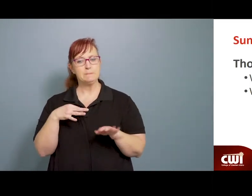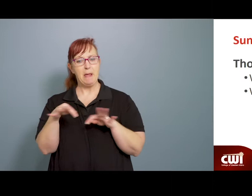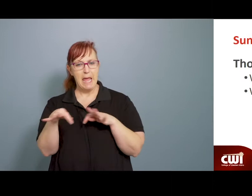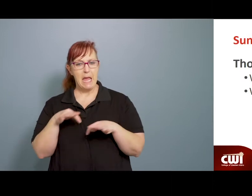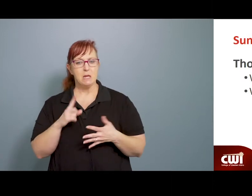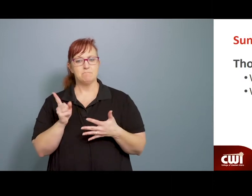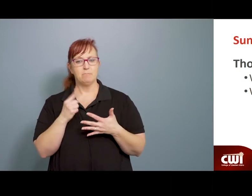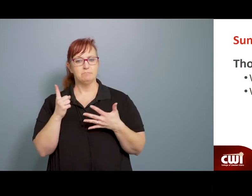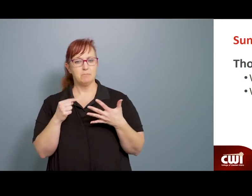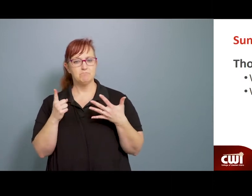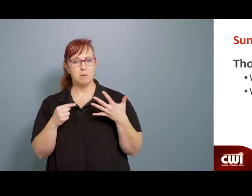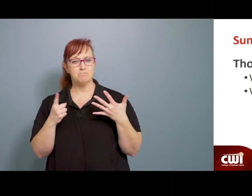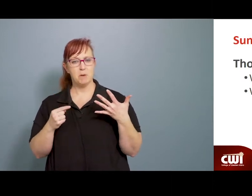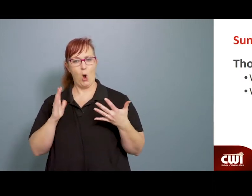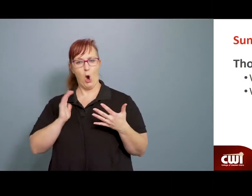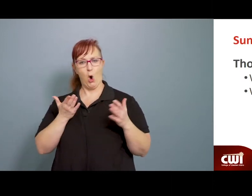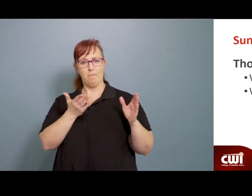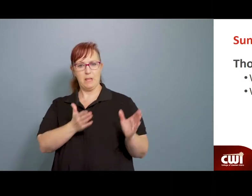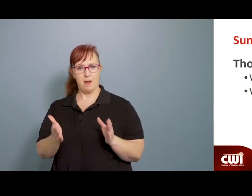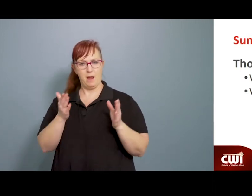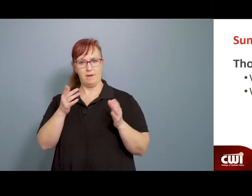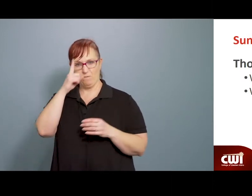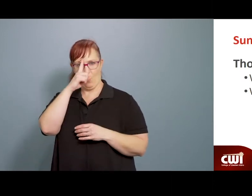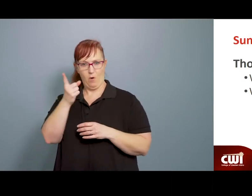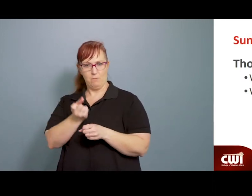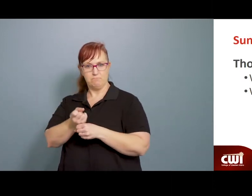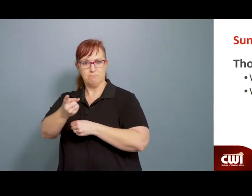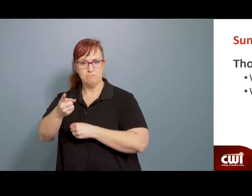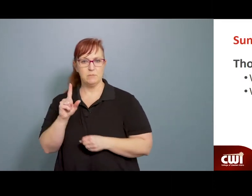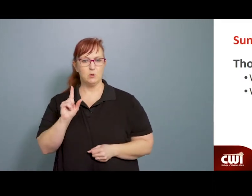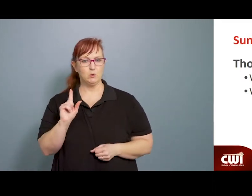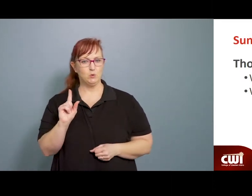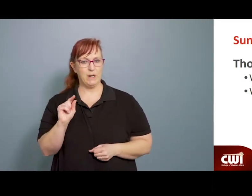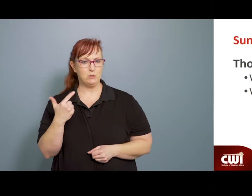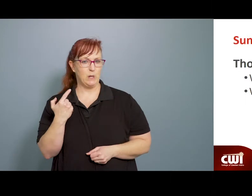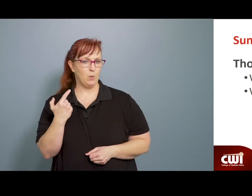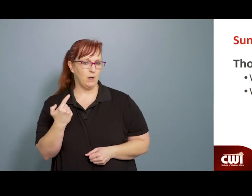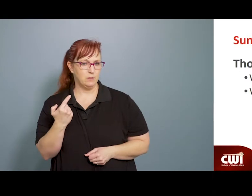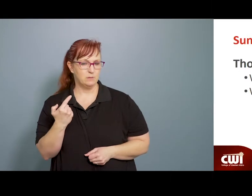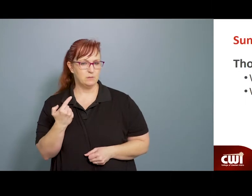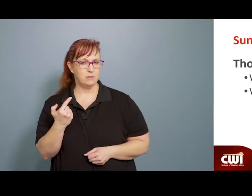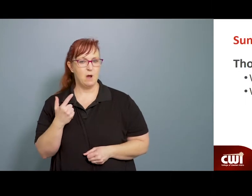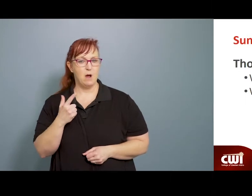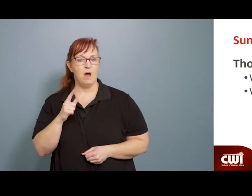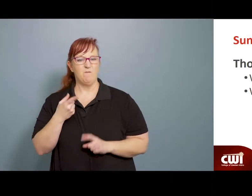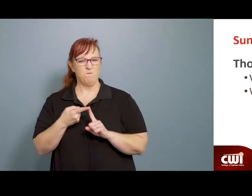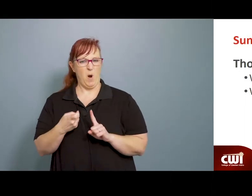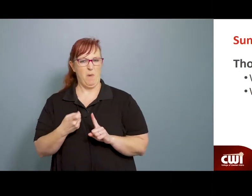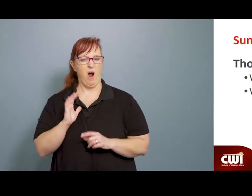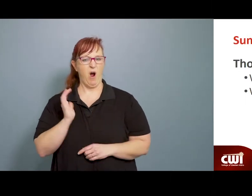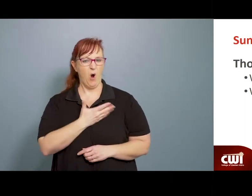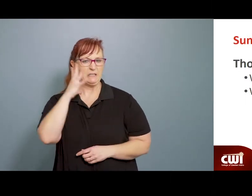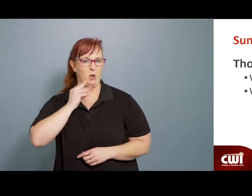things that we plan to focus on in 21, based a lot off of lessons learned in